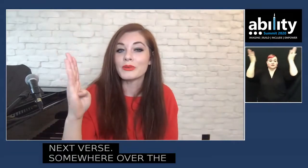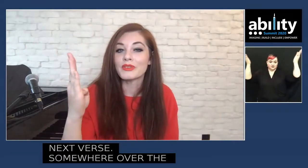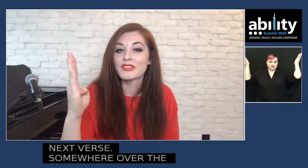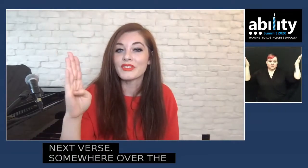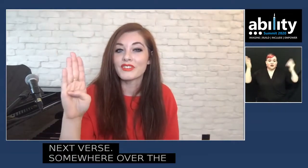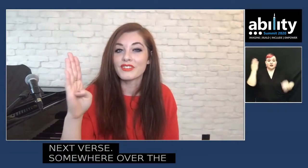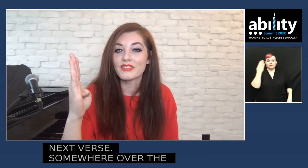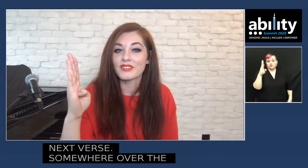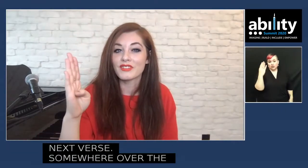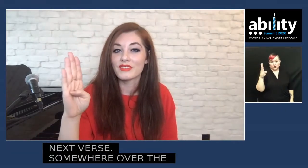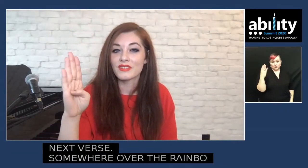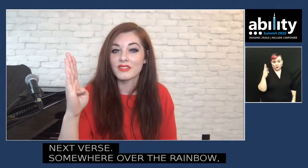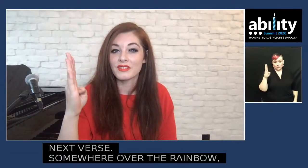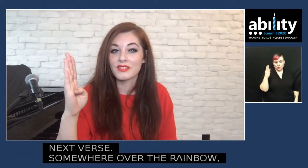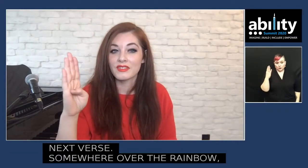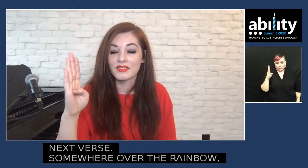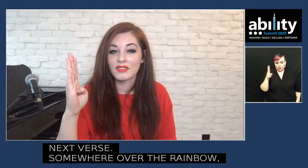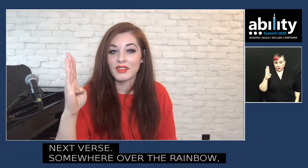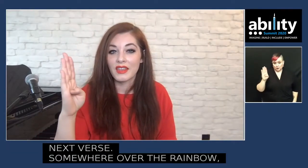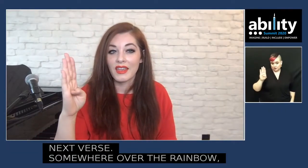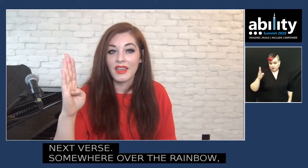are blue.